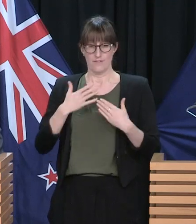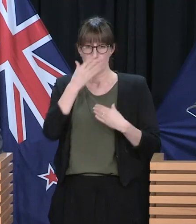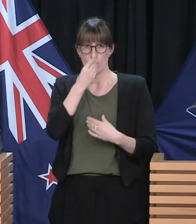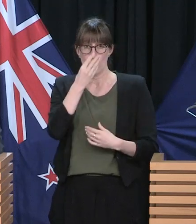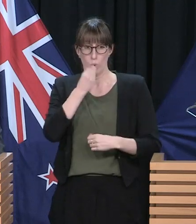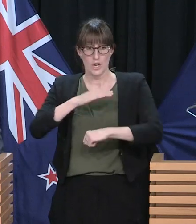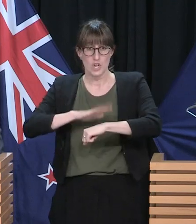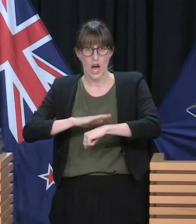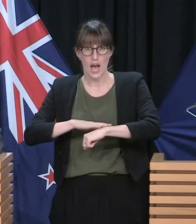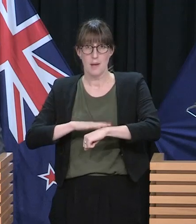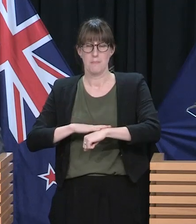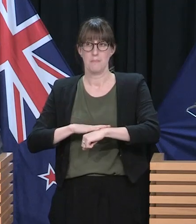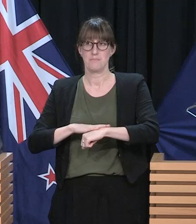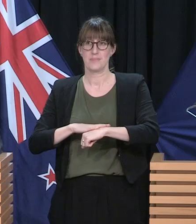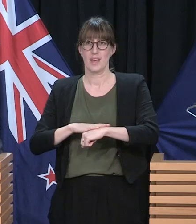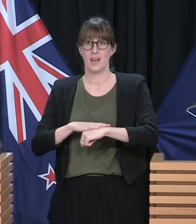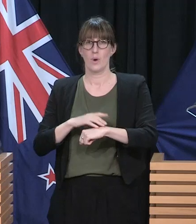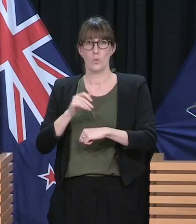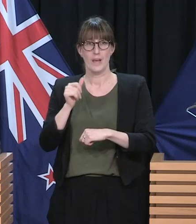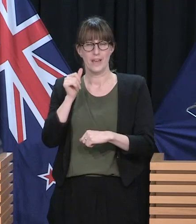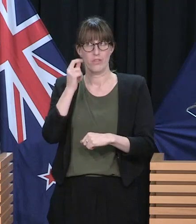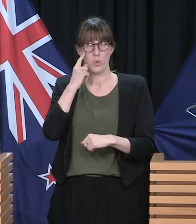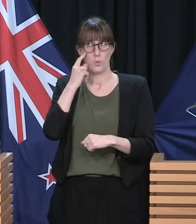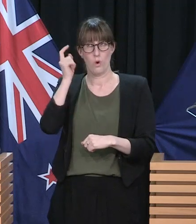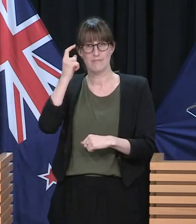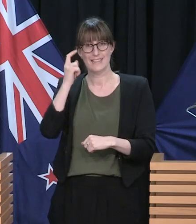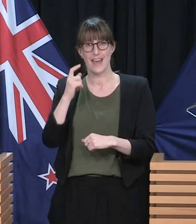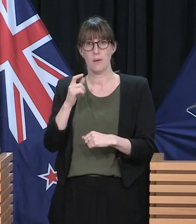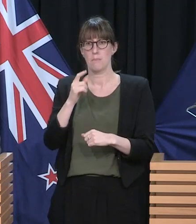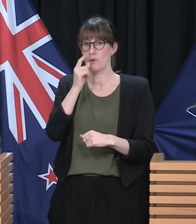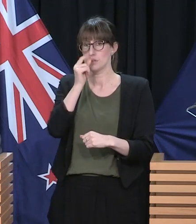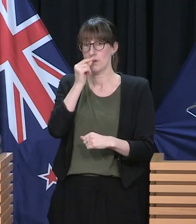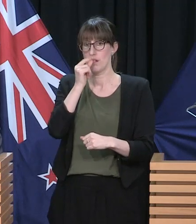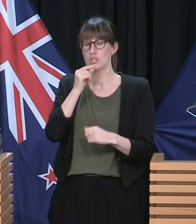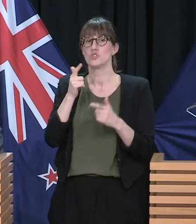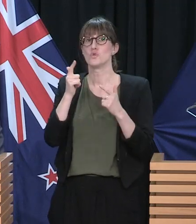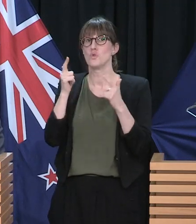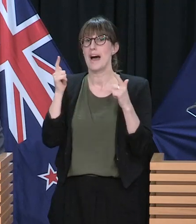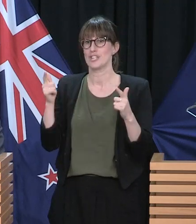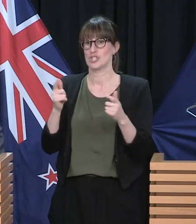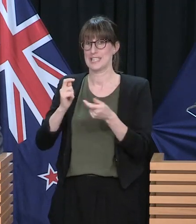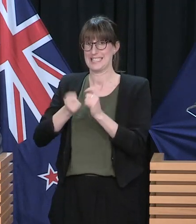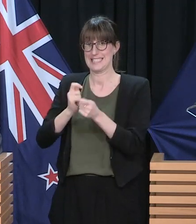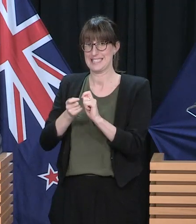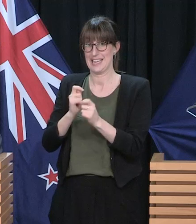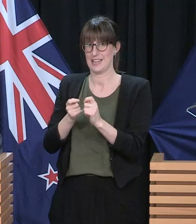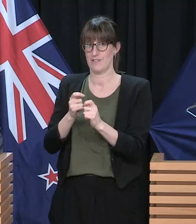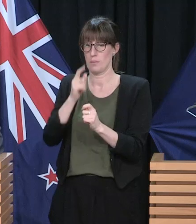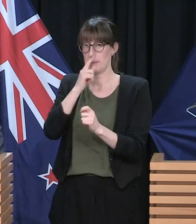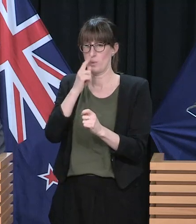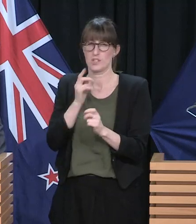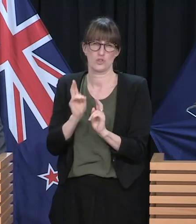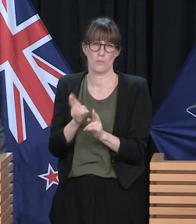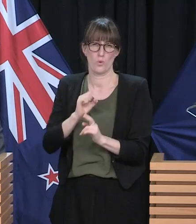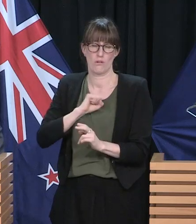to be completely swamped with a bunch of testing that wasn't necessary if we didn't have community transmission. But we still need to have a sufficient level of